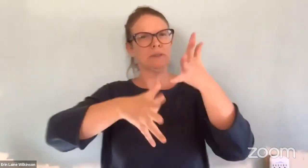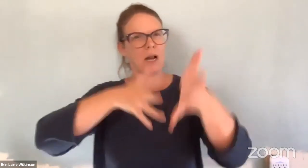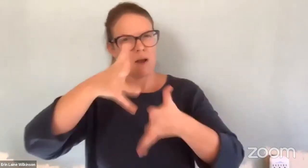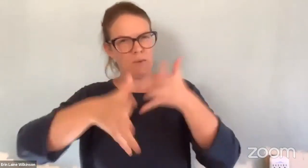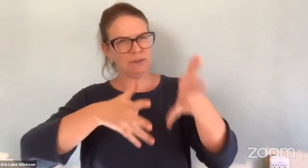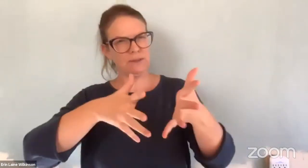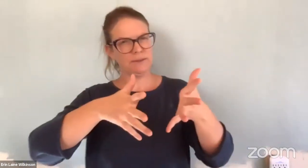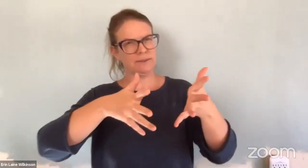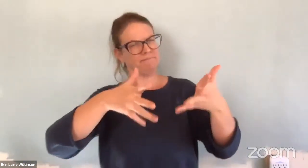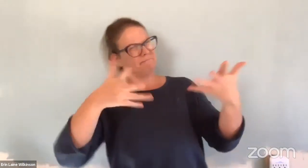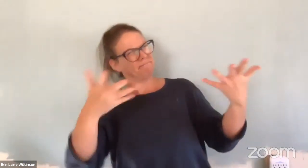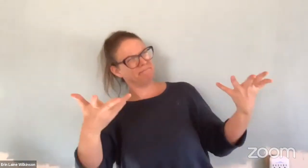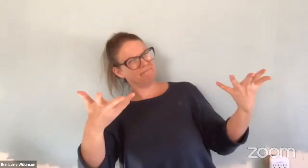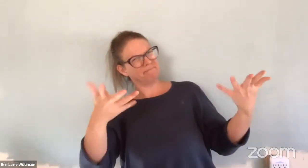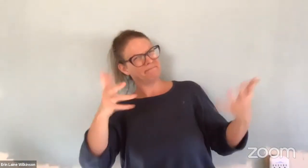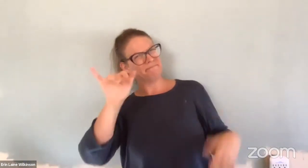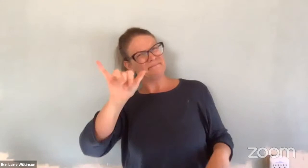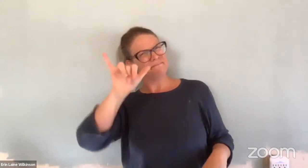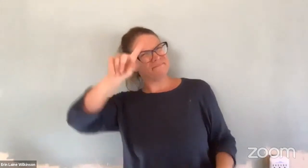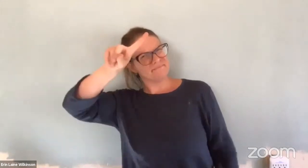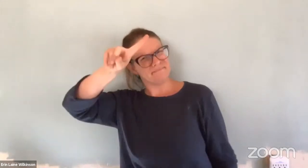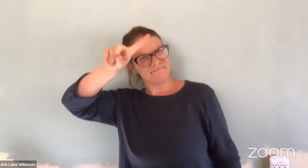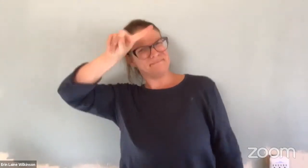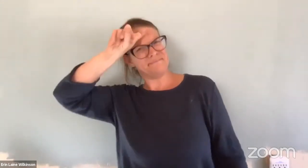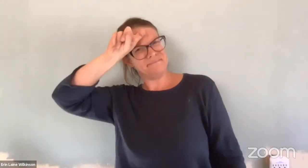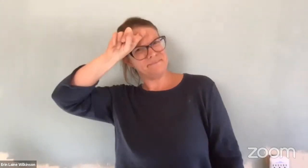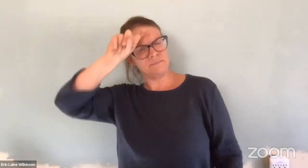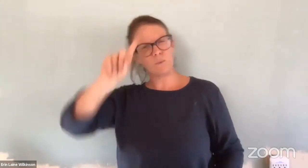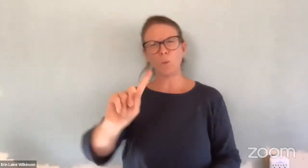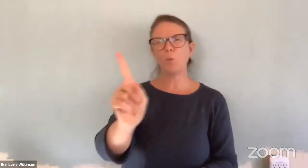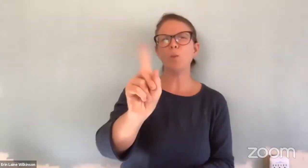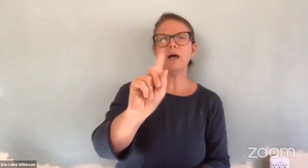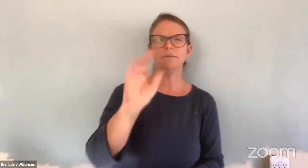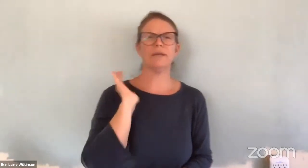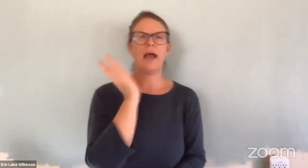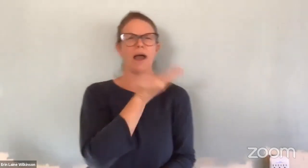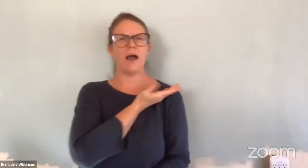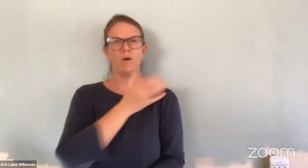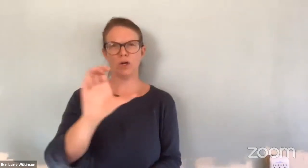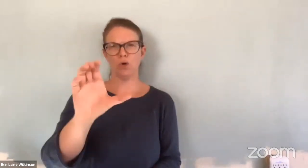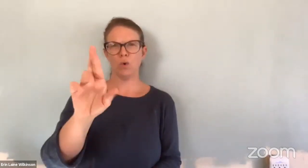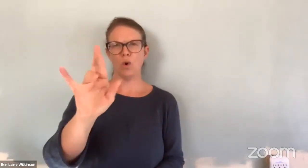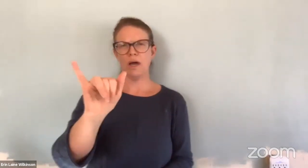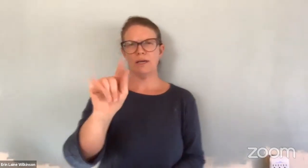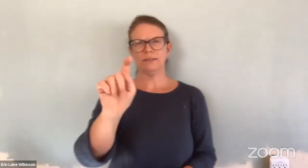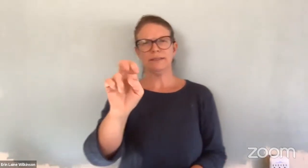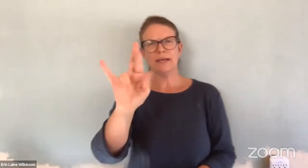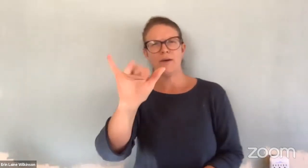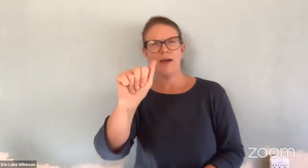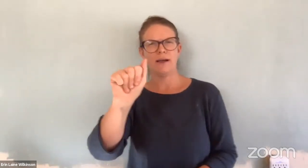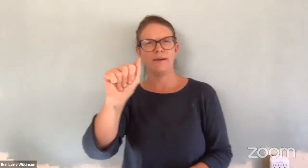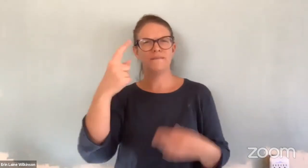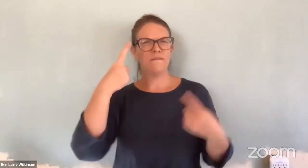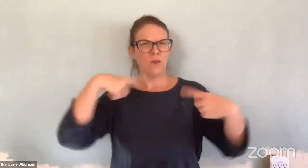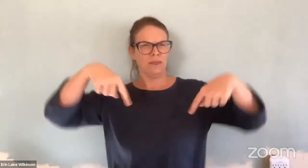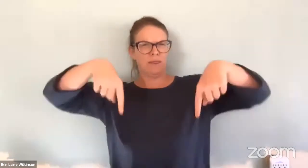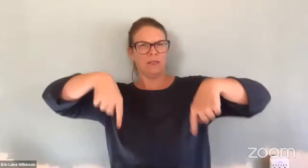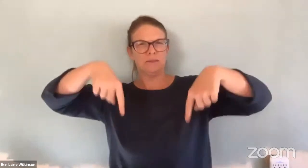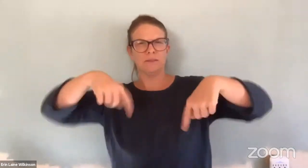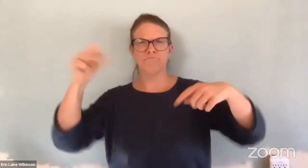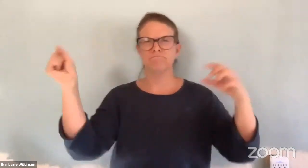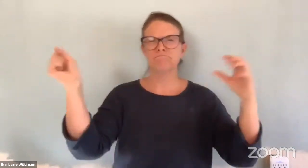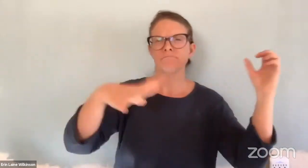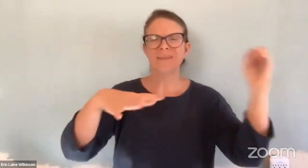sign languages as prototypical sign languages? That's a little puzzling to me if we do that, because